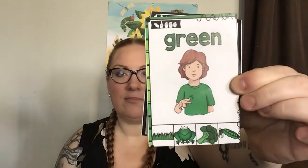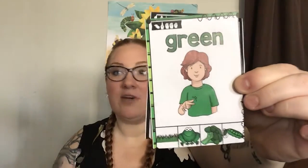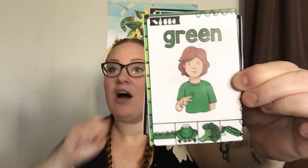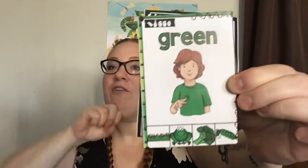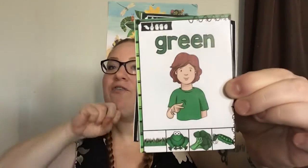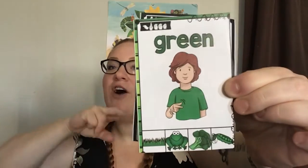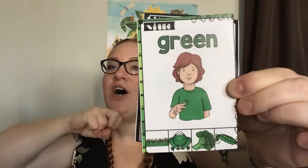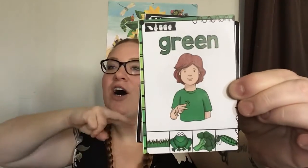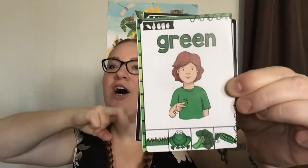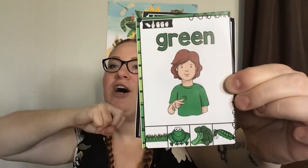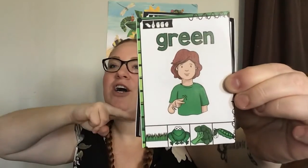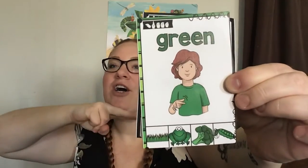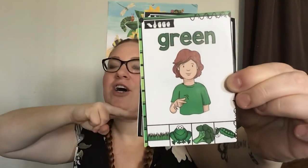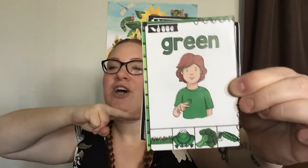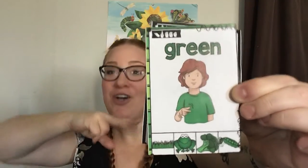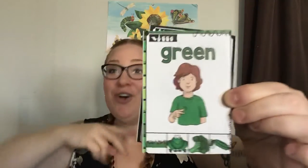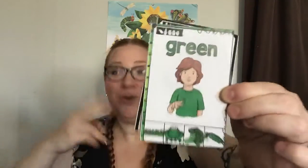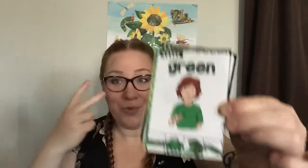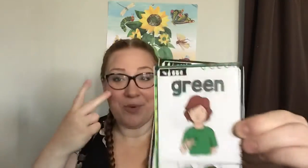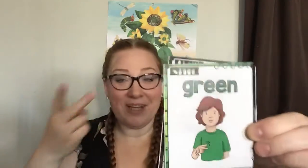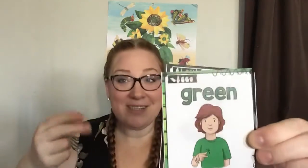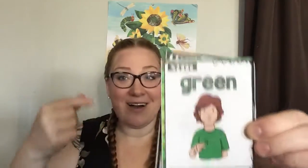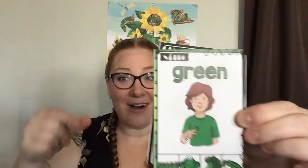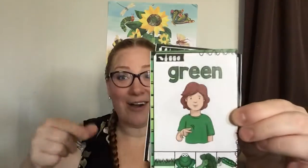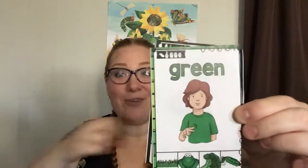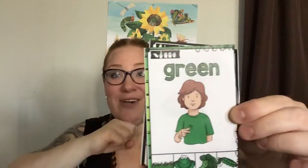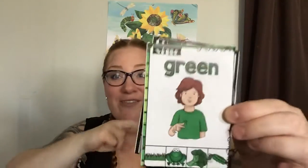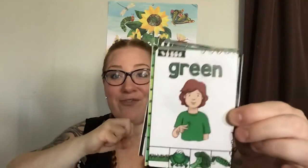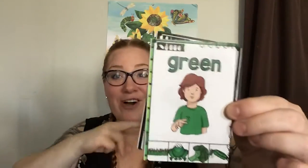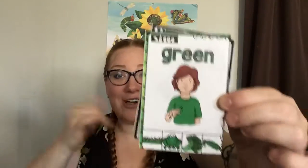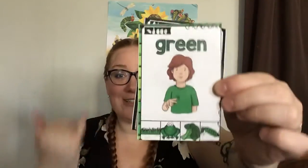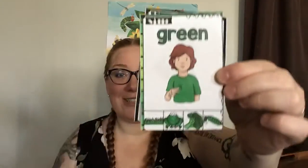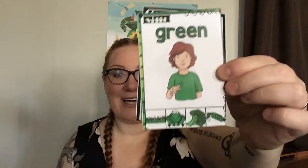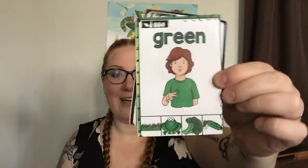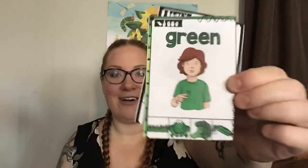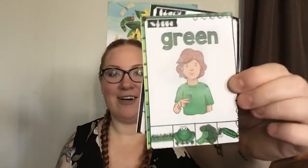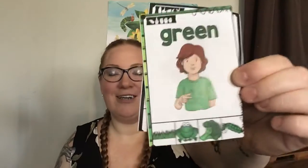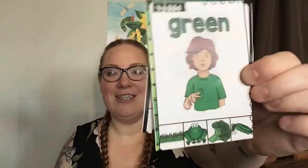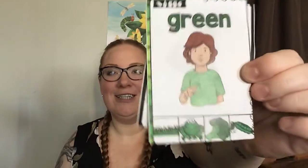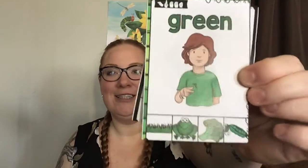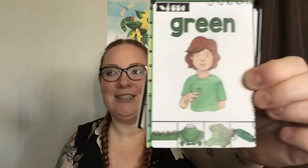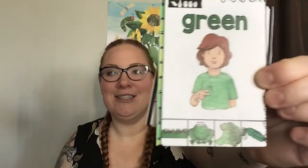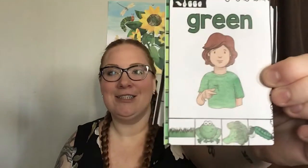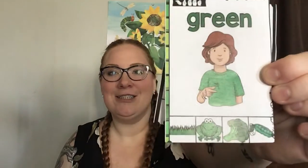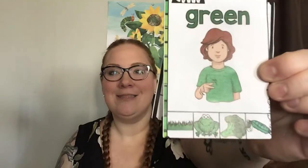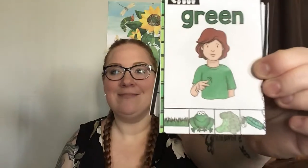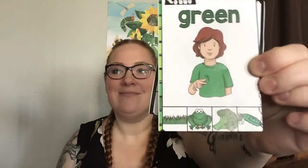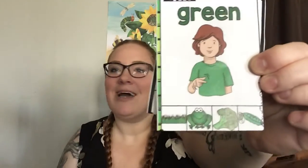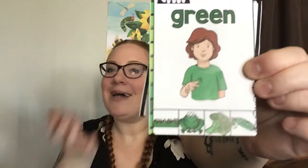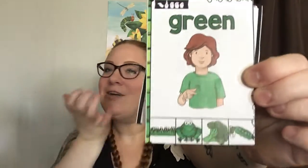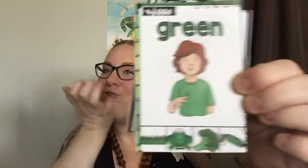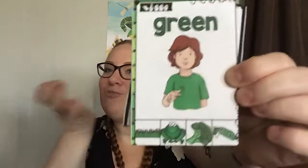A frog. We saw a green frog today, huh? And